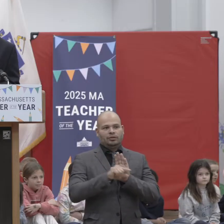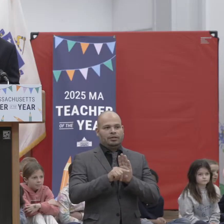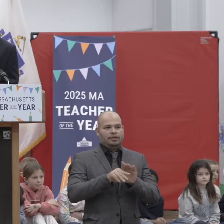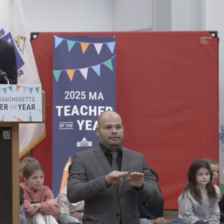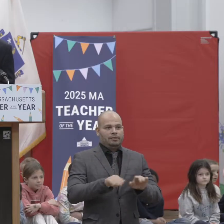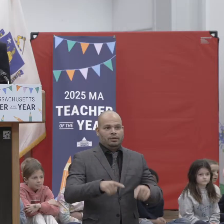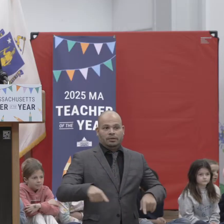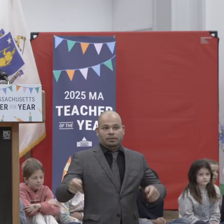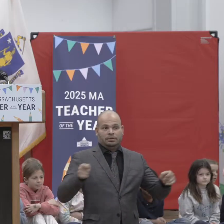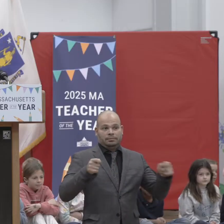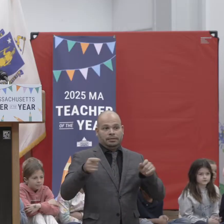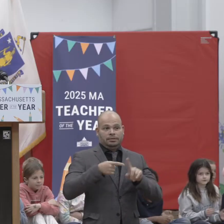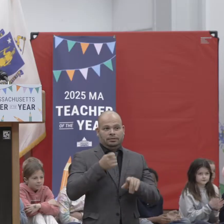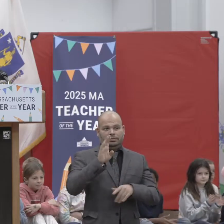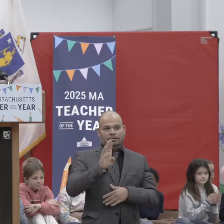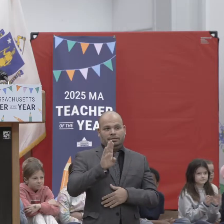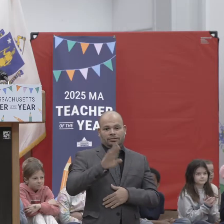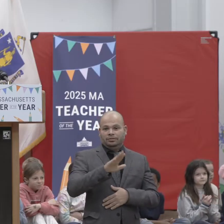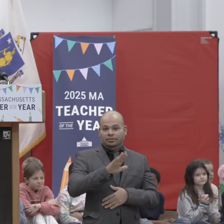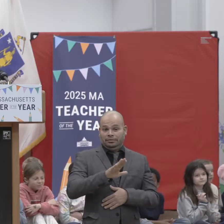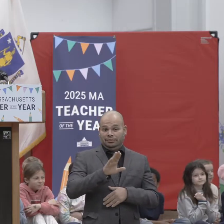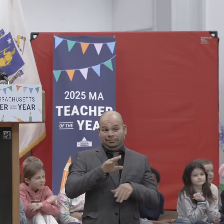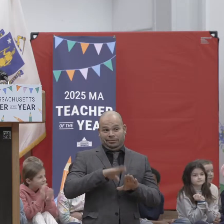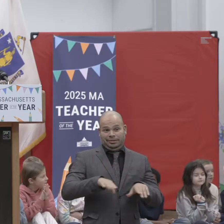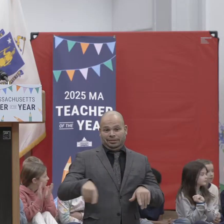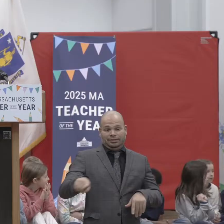Chorus. Take it away.